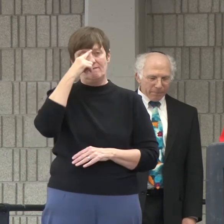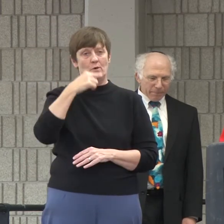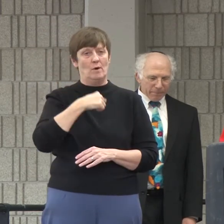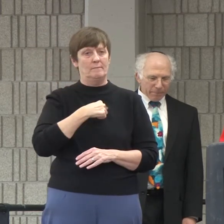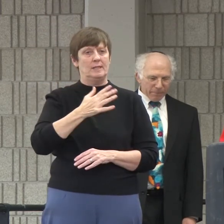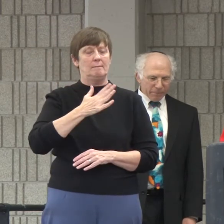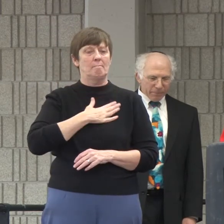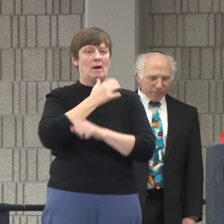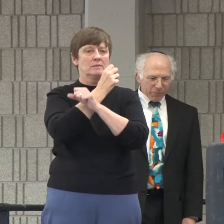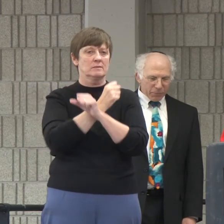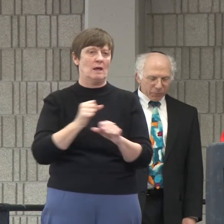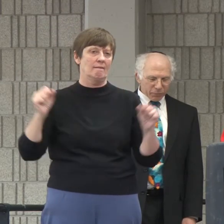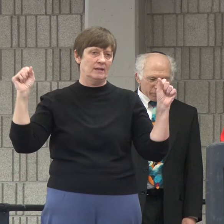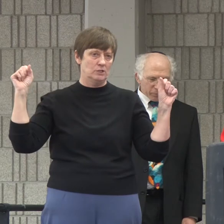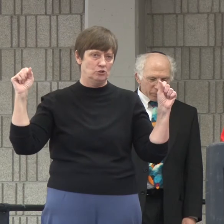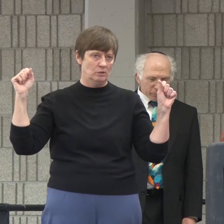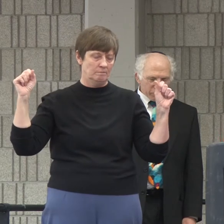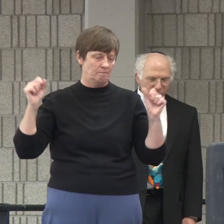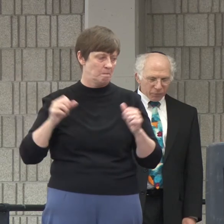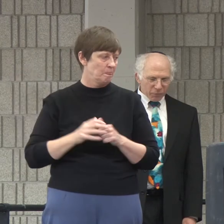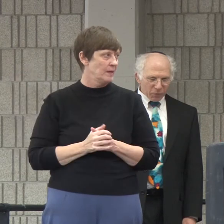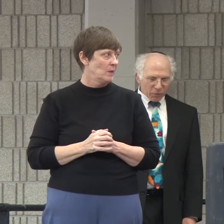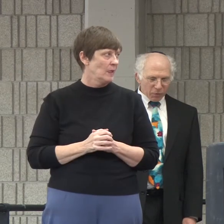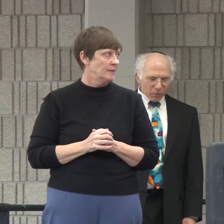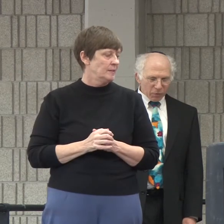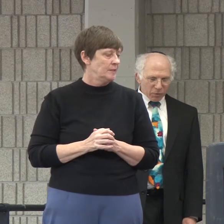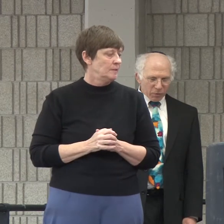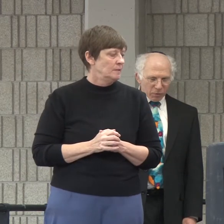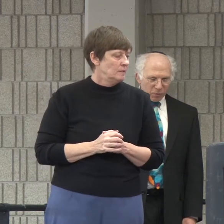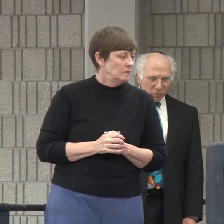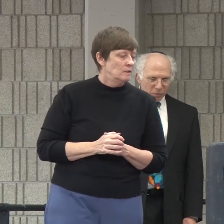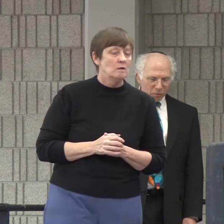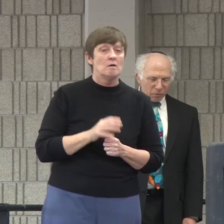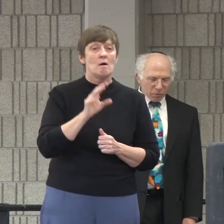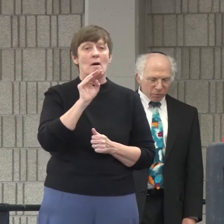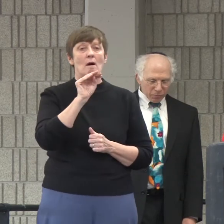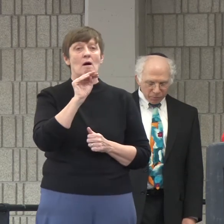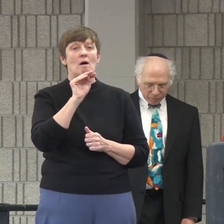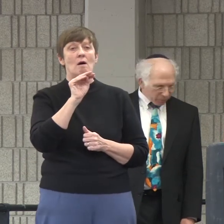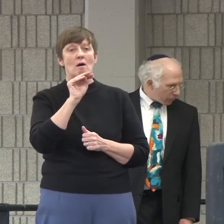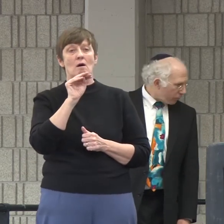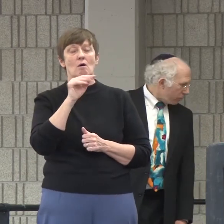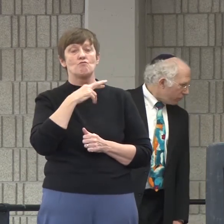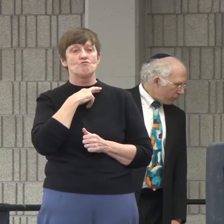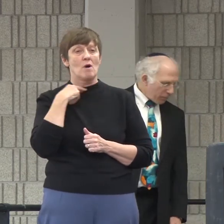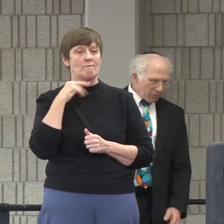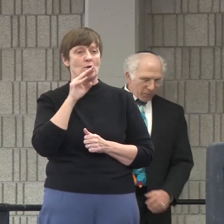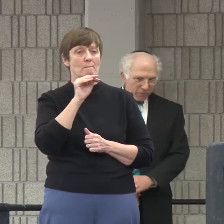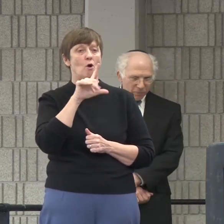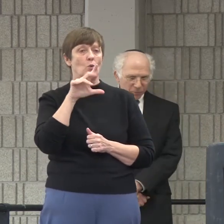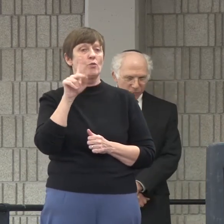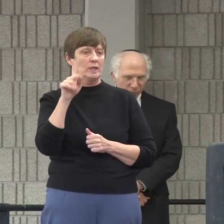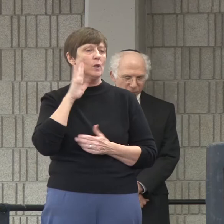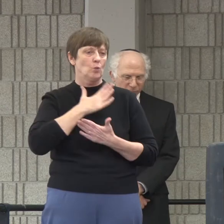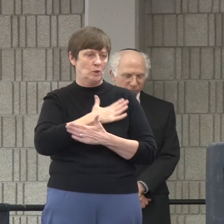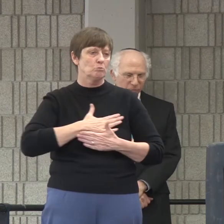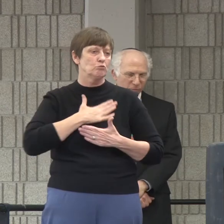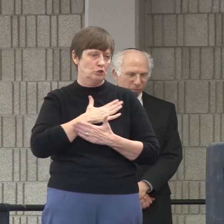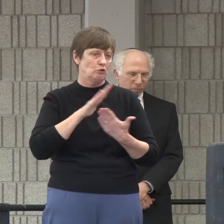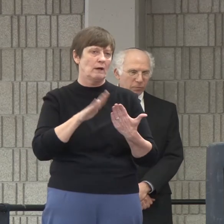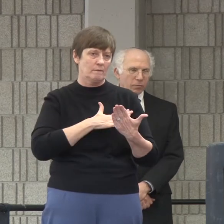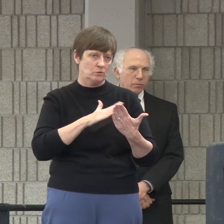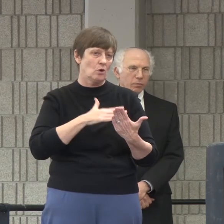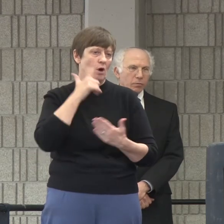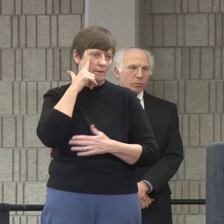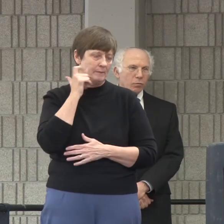my salvation. The Reverend Martin Luther King would have appreciated this song because as